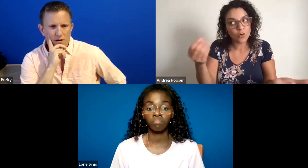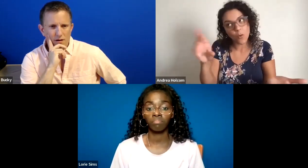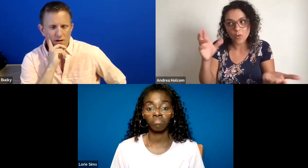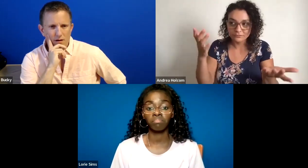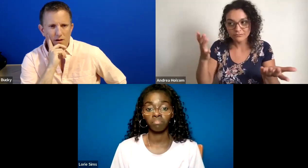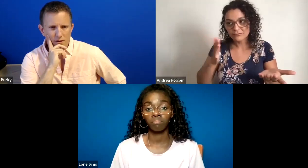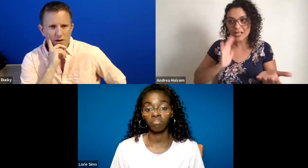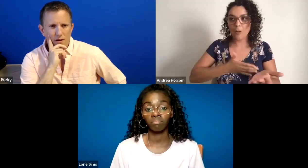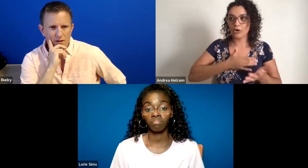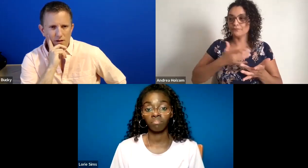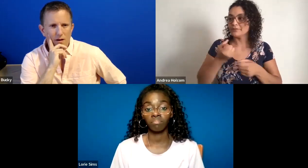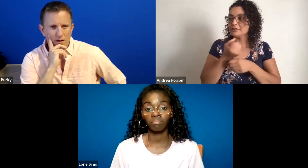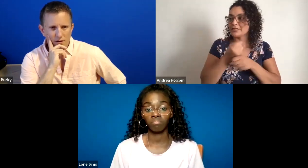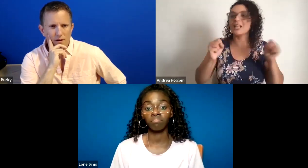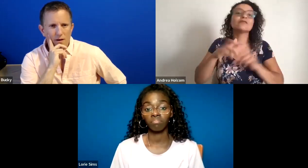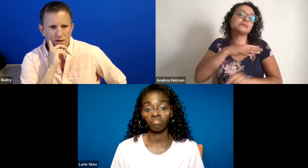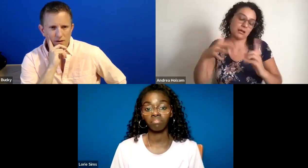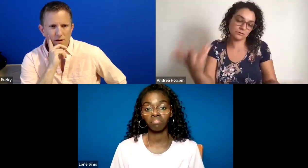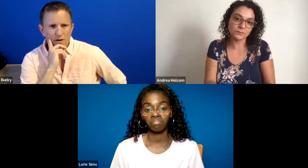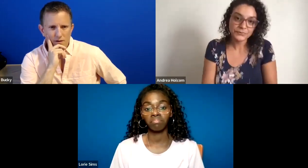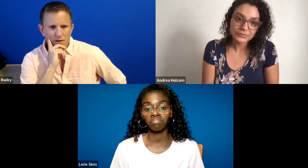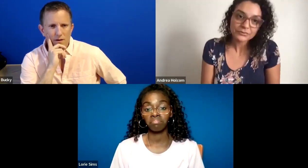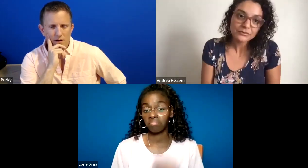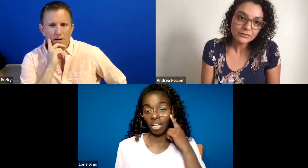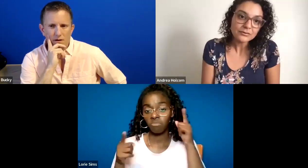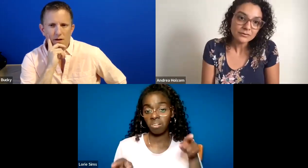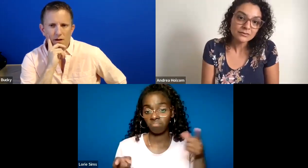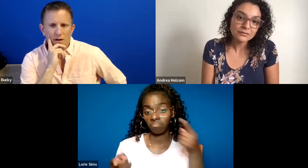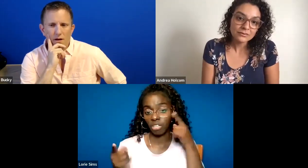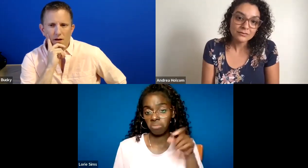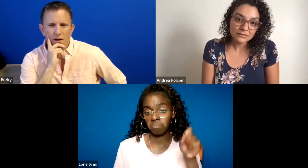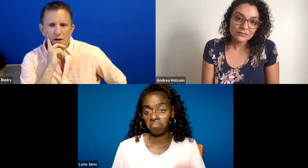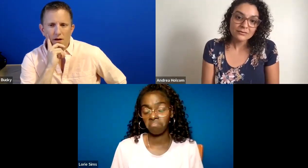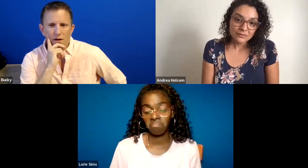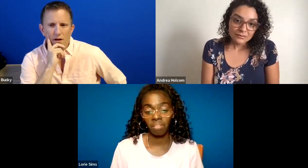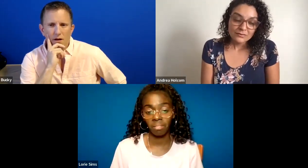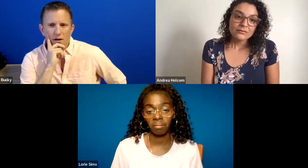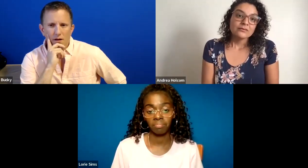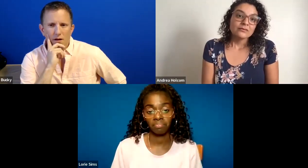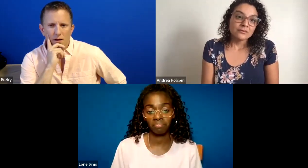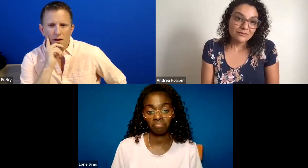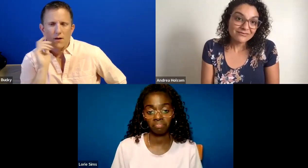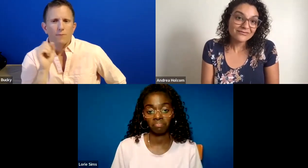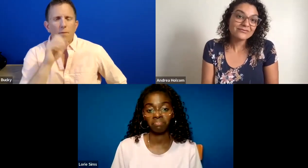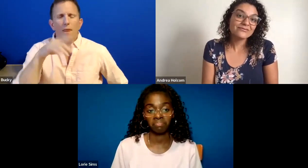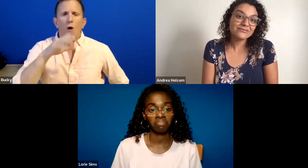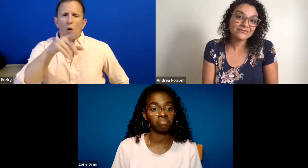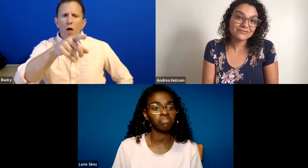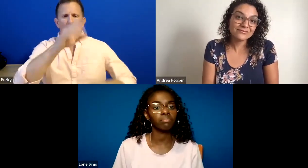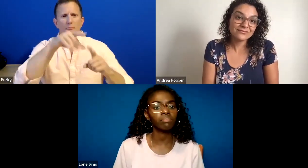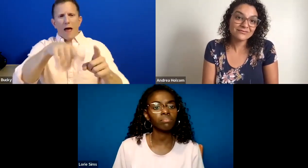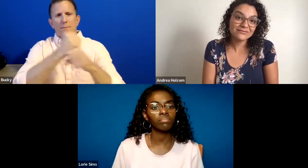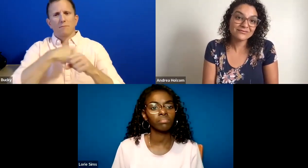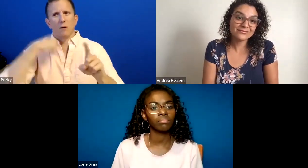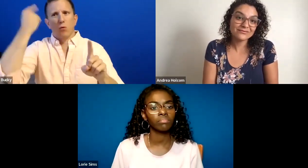not affecting other people's needs in the triangle, or our safe space is not being affected as well.